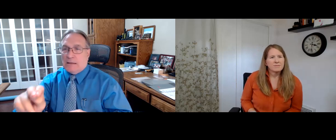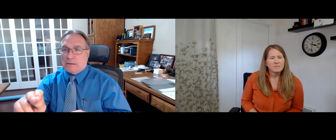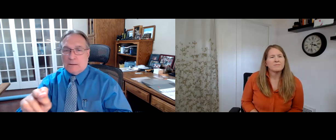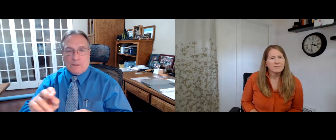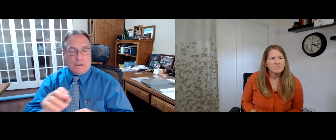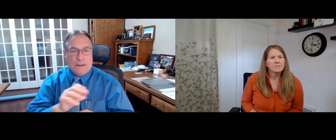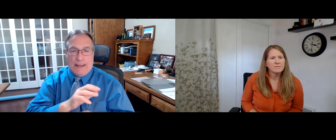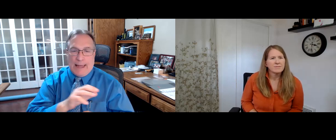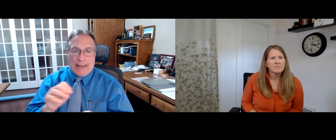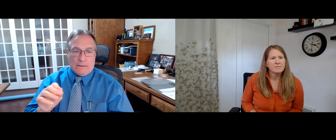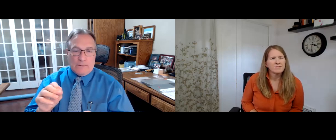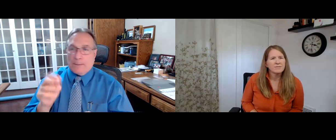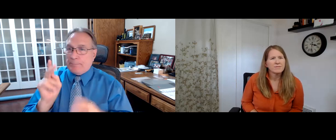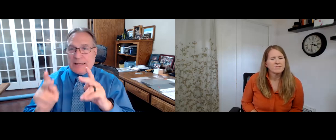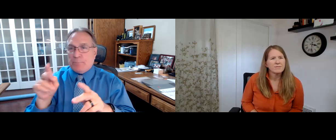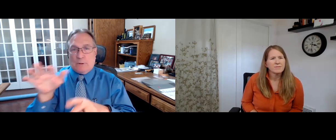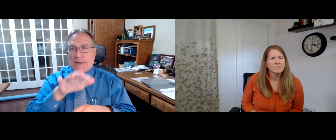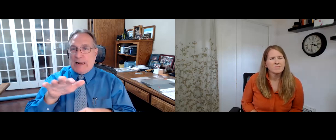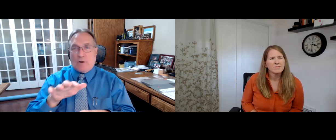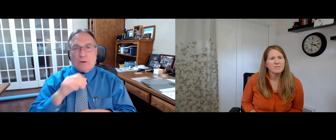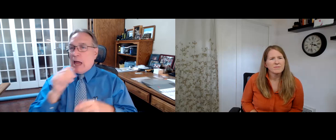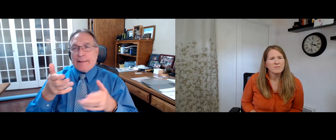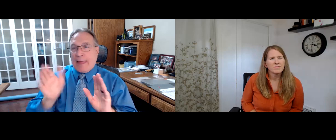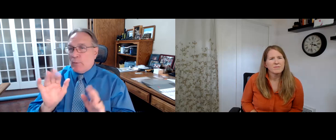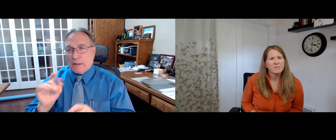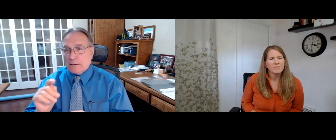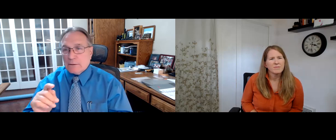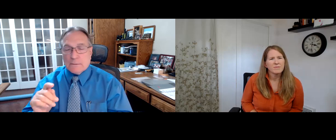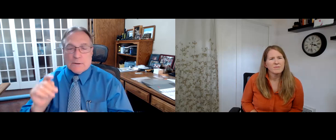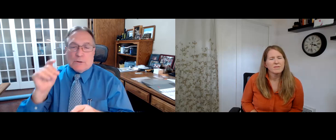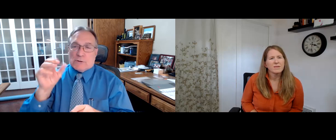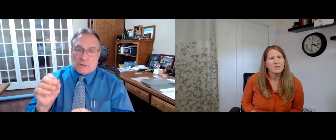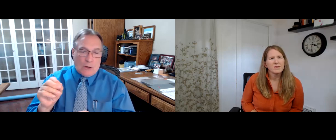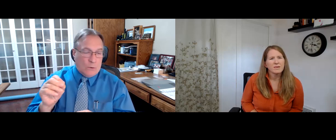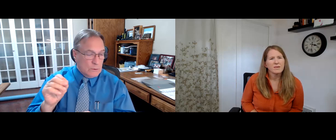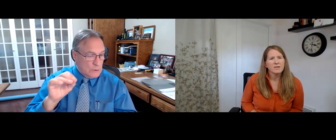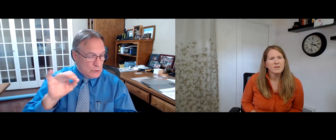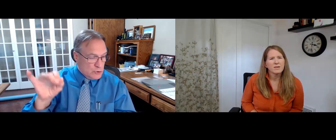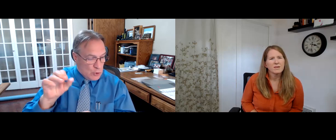Zion. And the people in that area are not allowing it. So